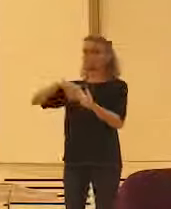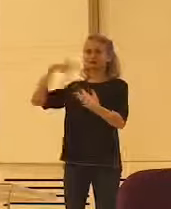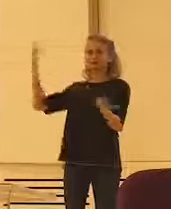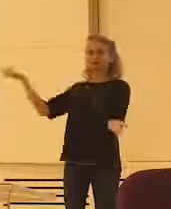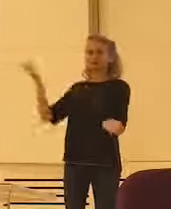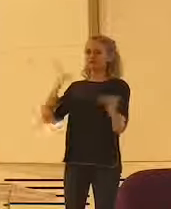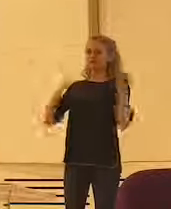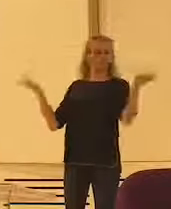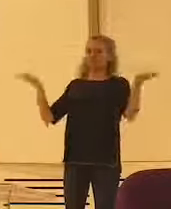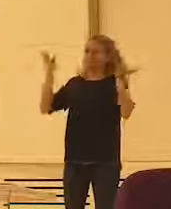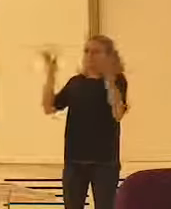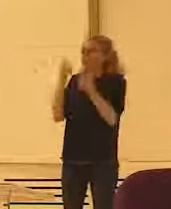how